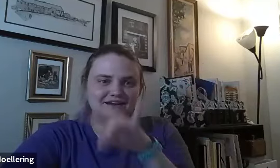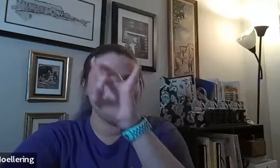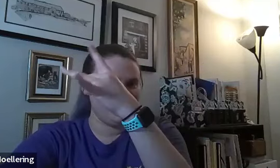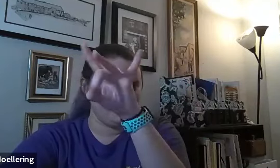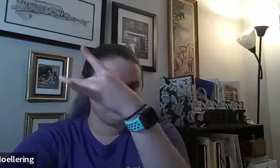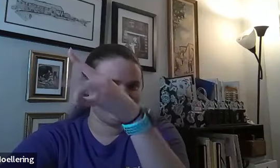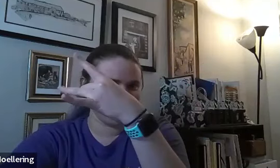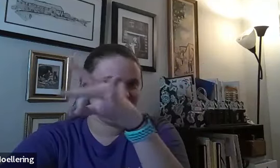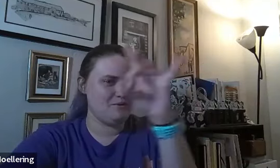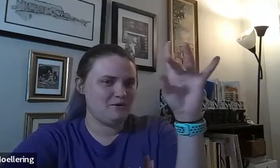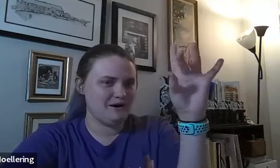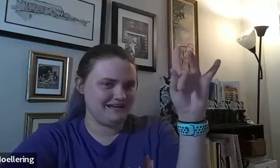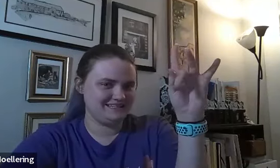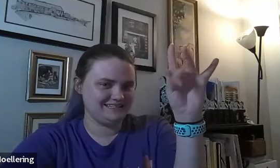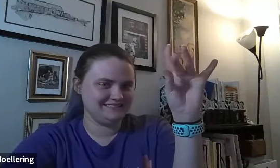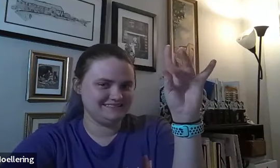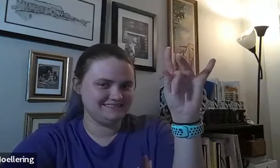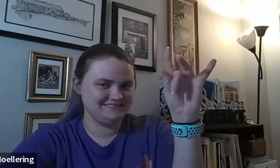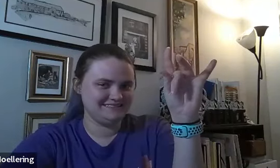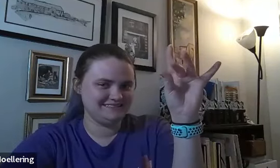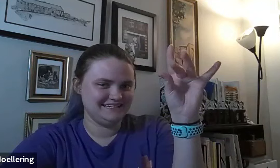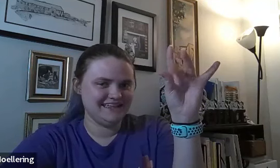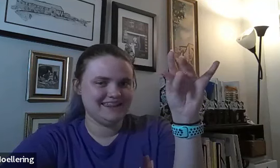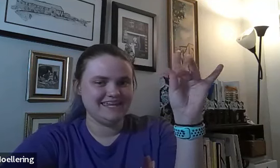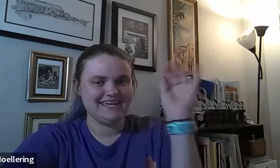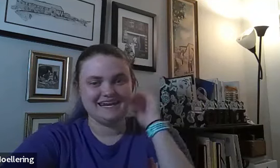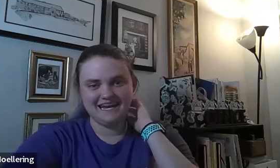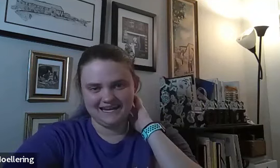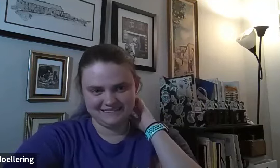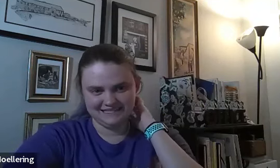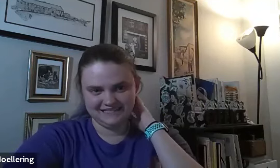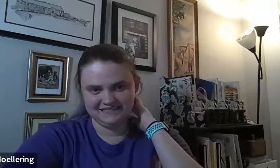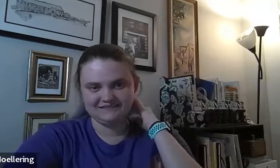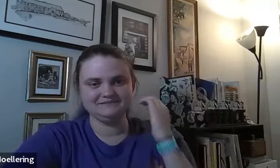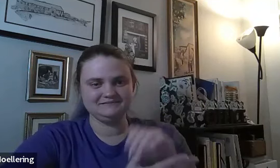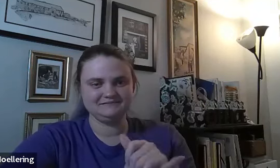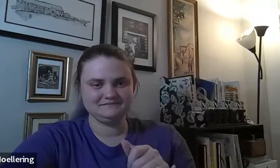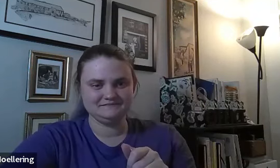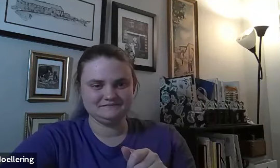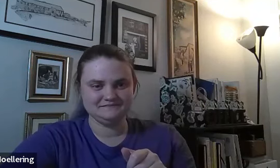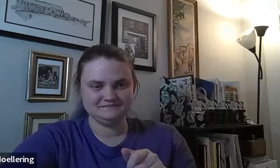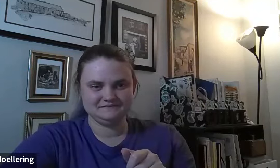it. Yeah, 18 or 18. Then 19.